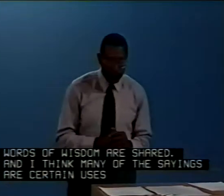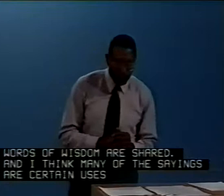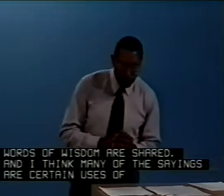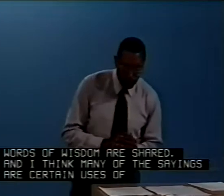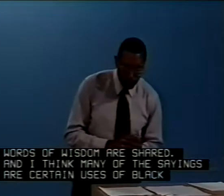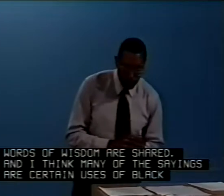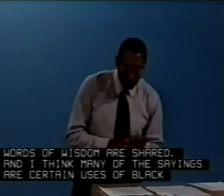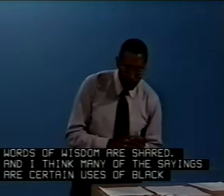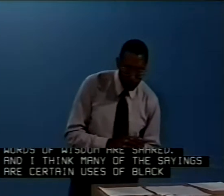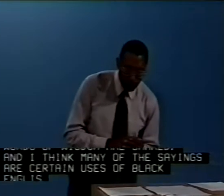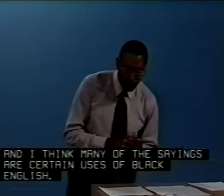examples at this time.